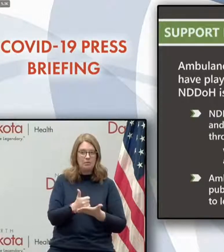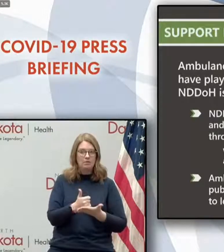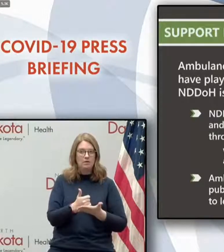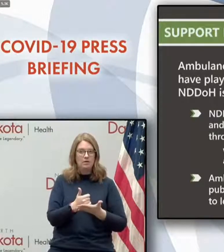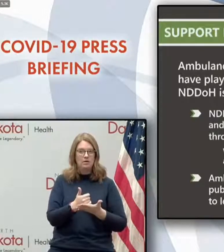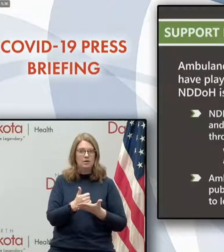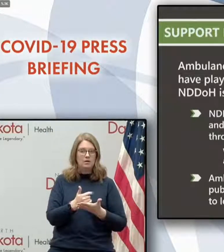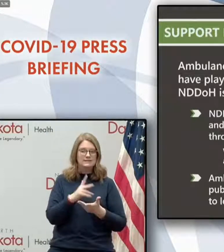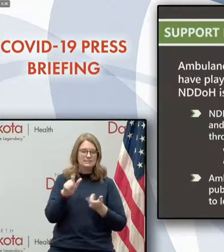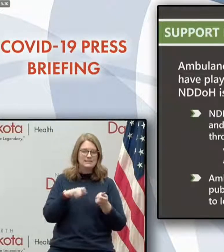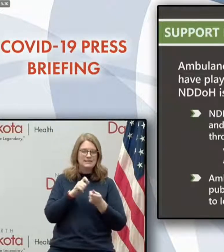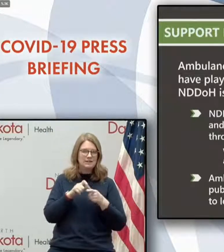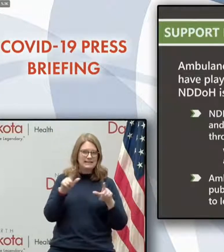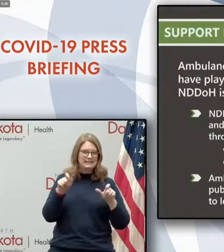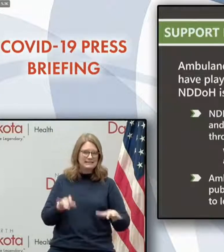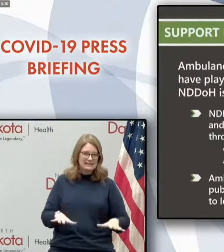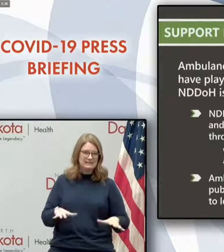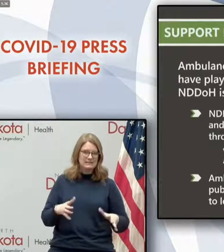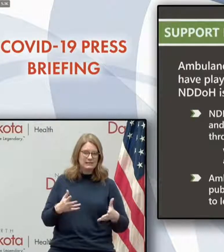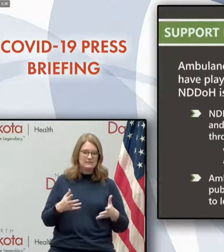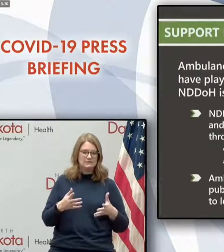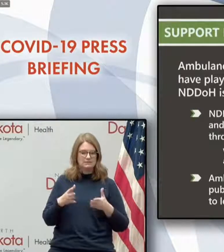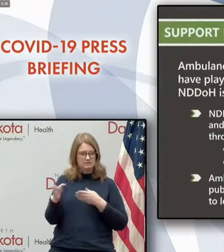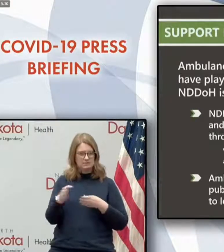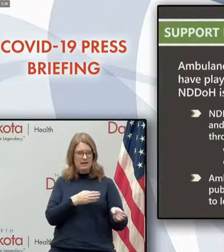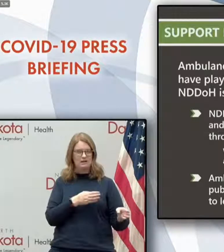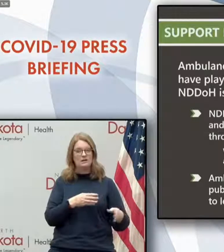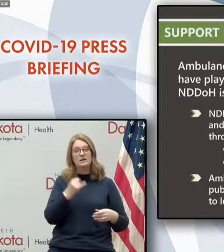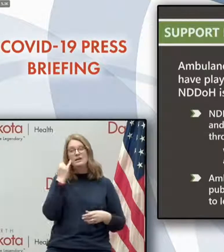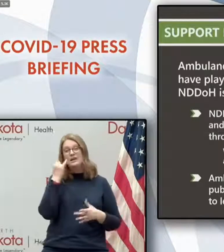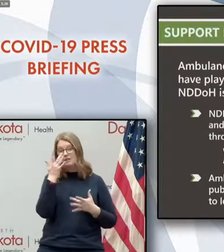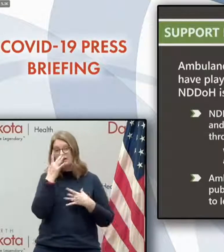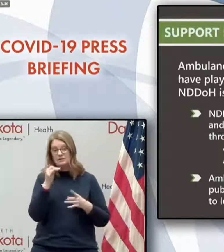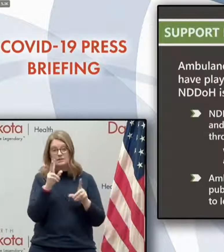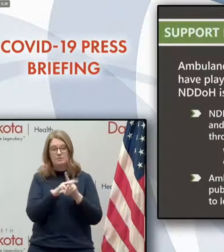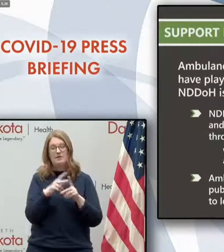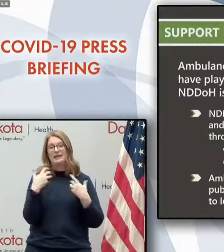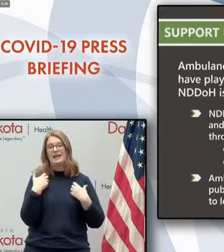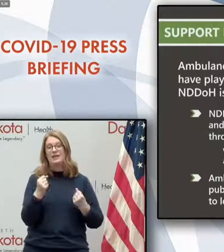help particularly with these testing strategies. So if you're interested in applying,